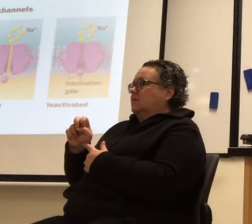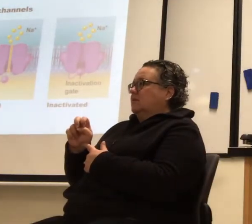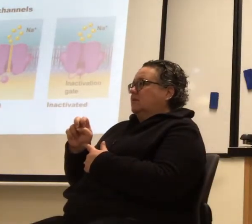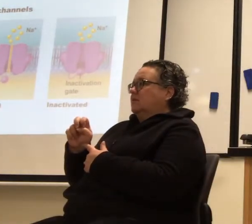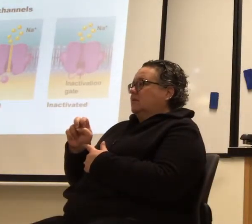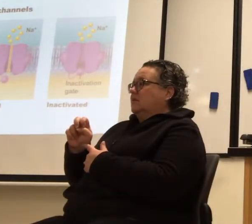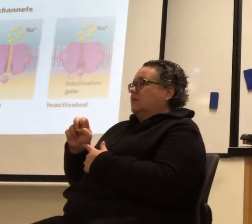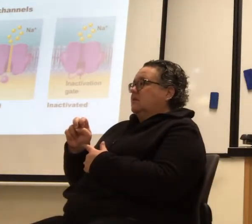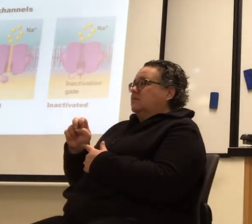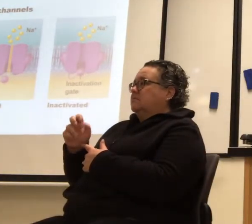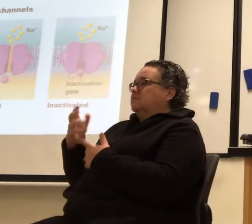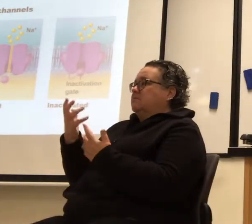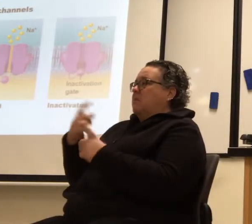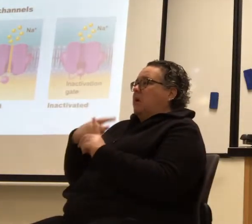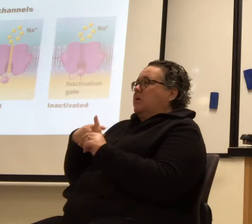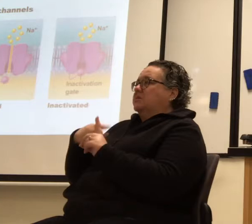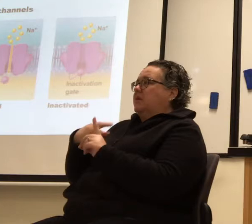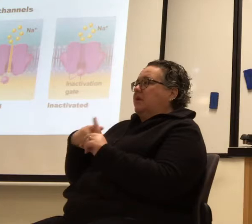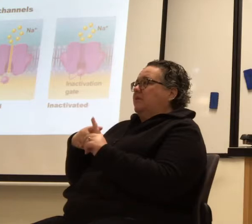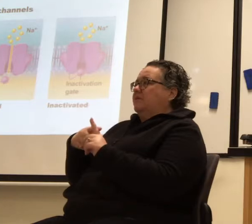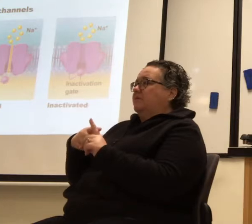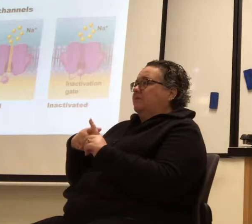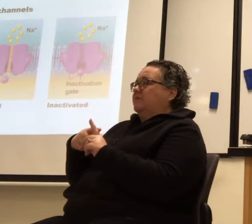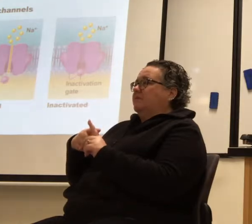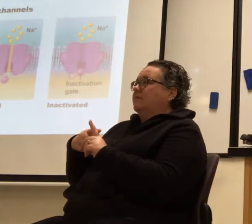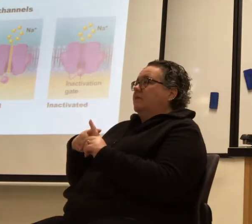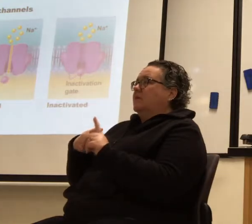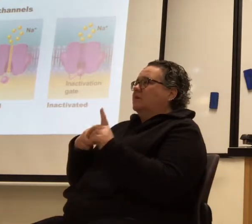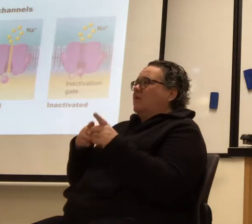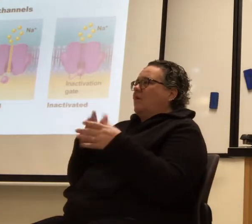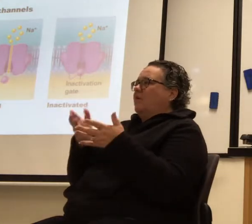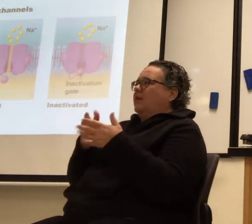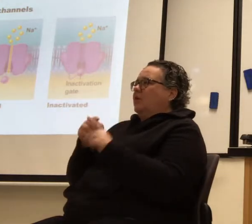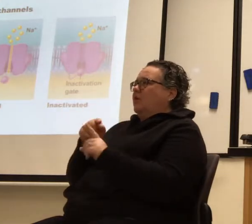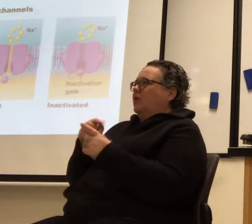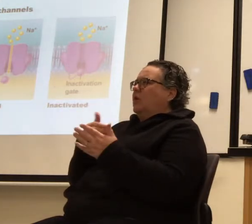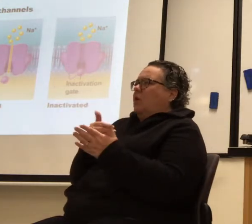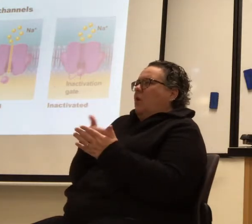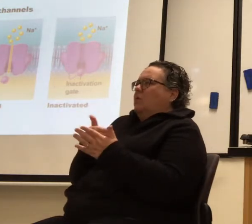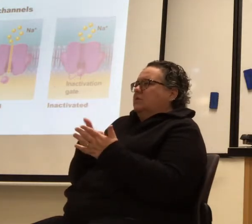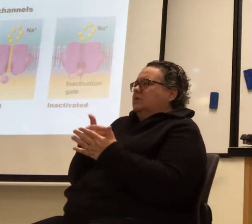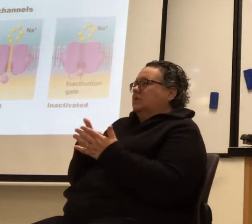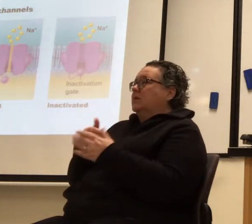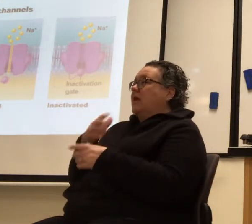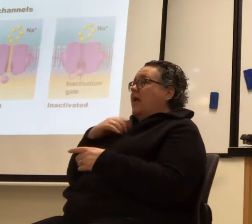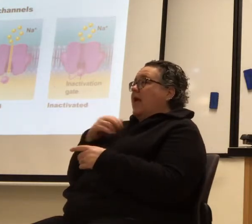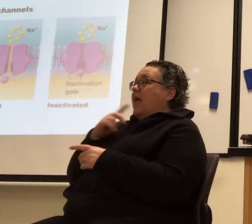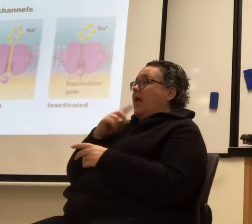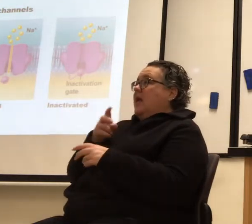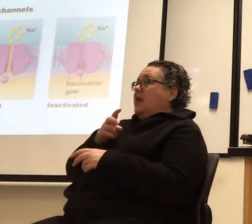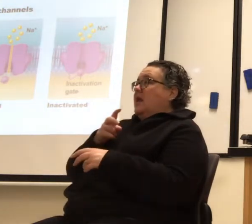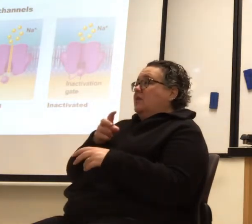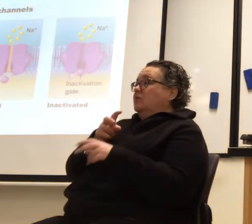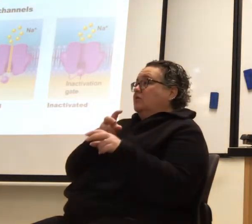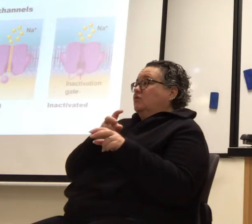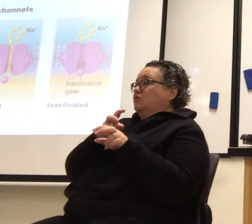Some positive charge, so let's say it's like over here, close. And it travels to here